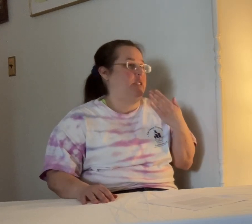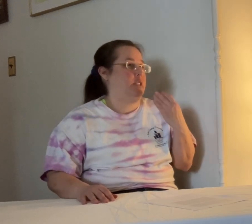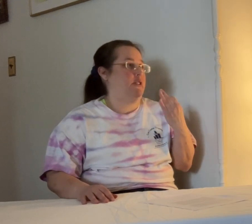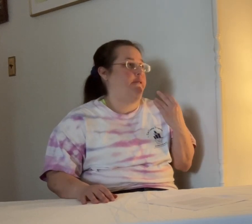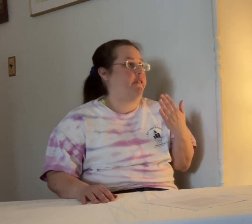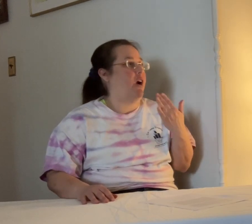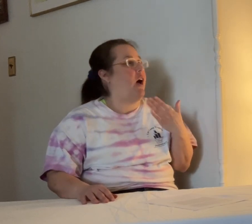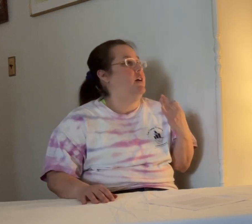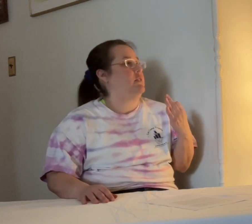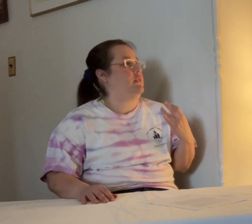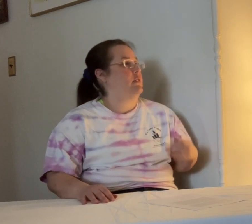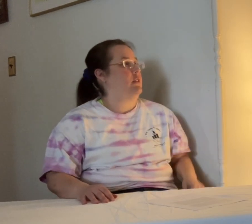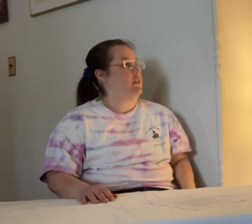prosperous for us?